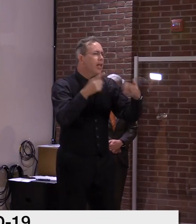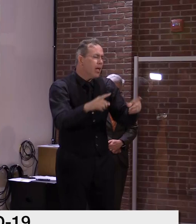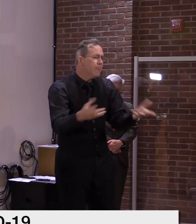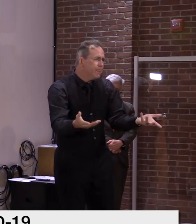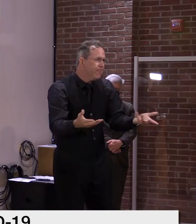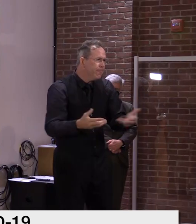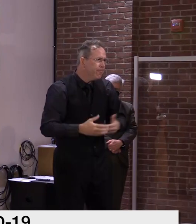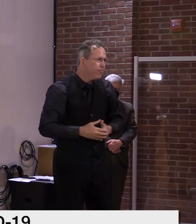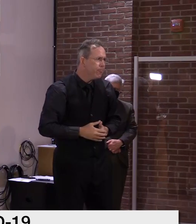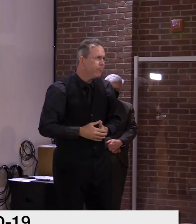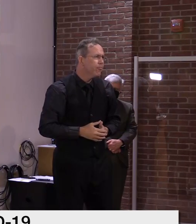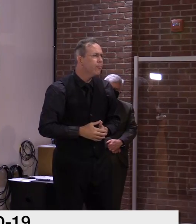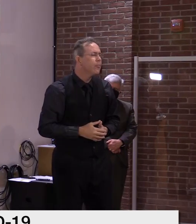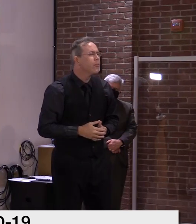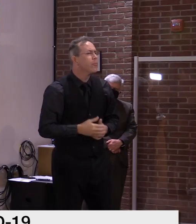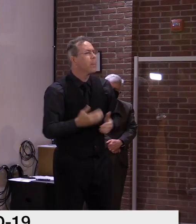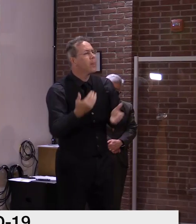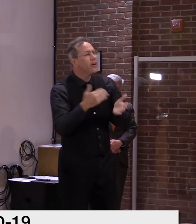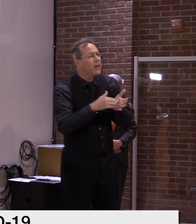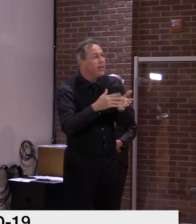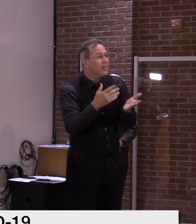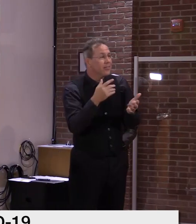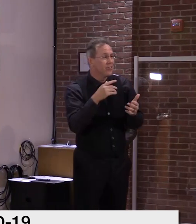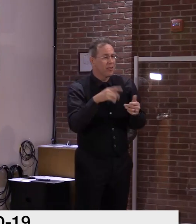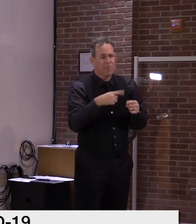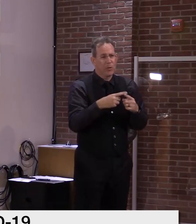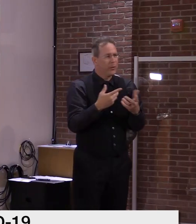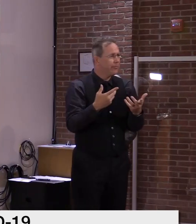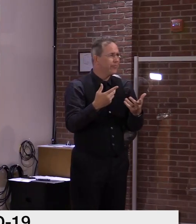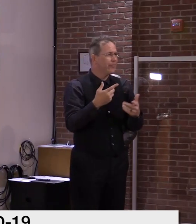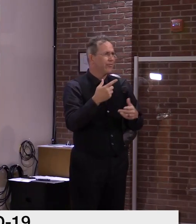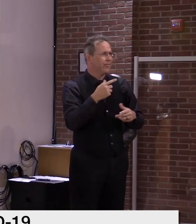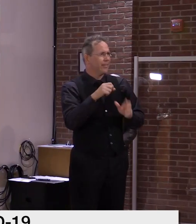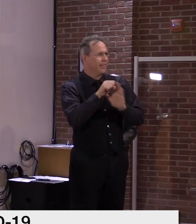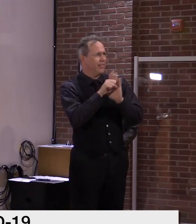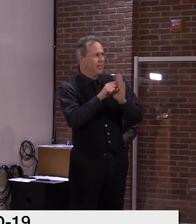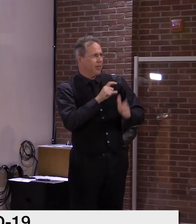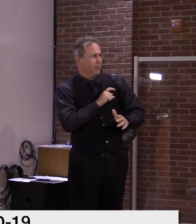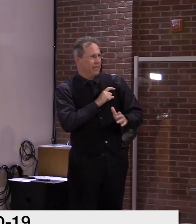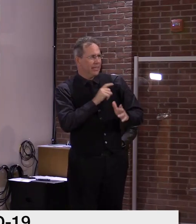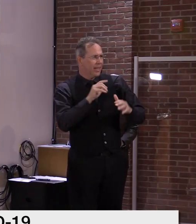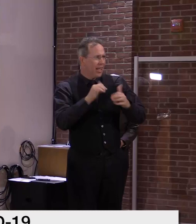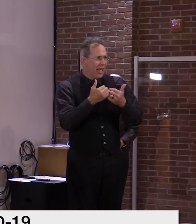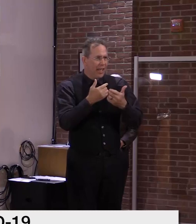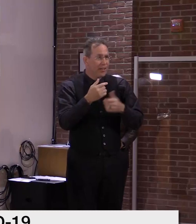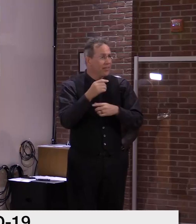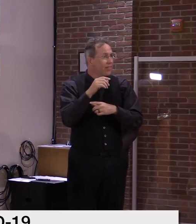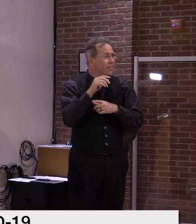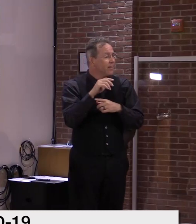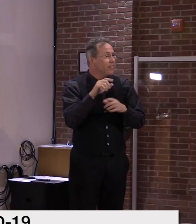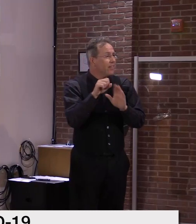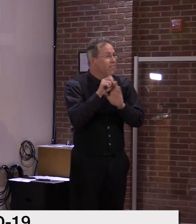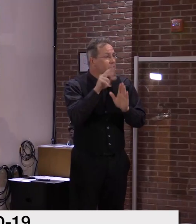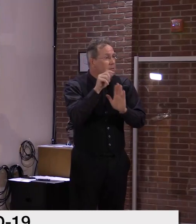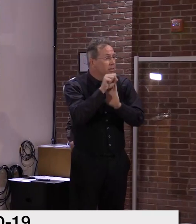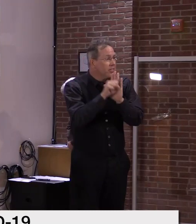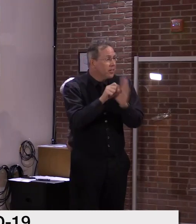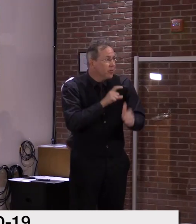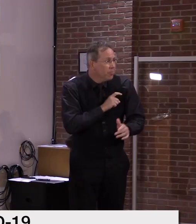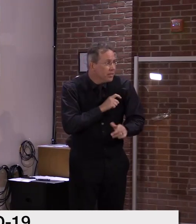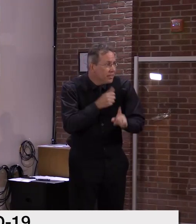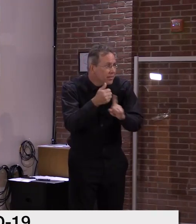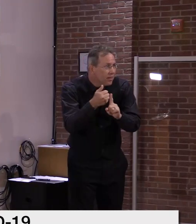it's state government, whether it's with the VSP, whether it's in the trades, whether it's in